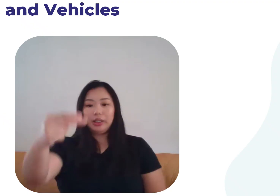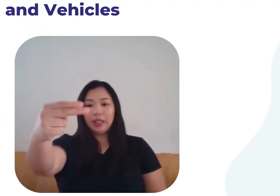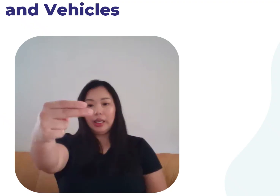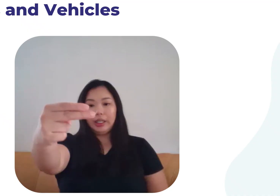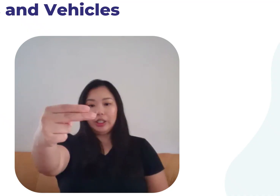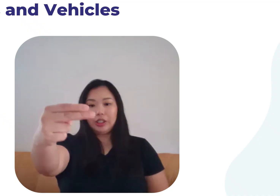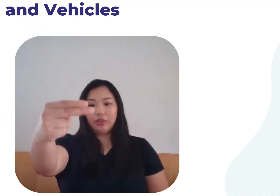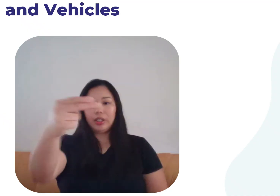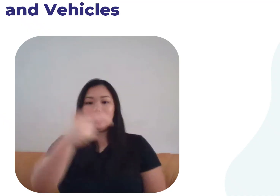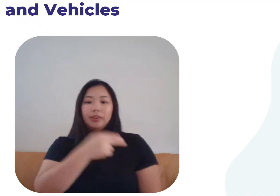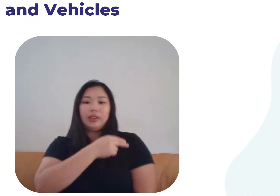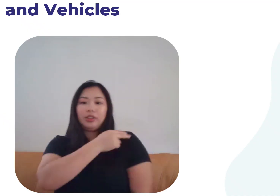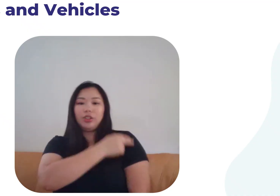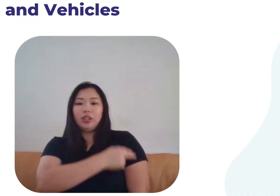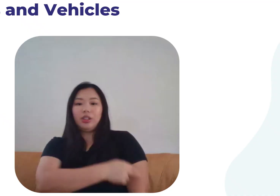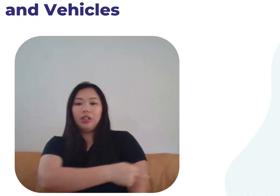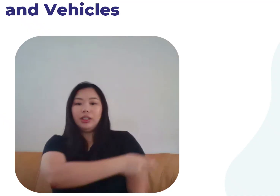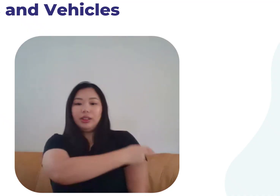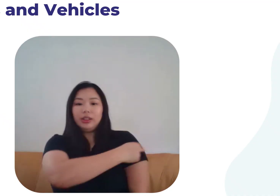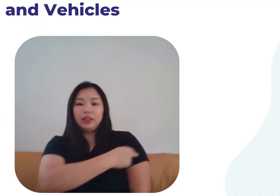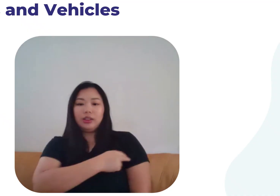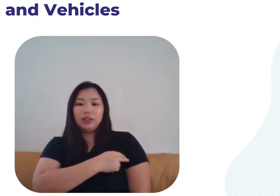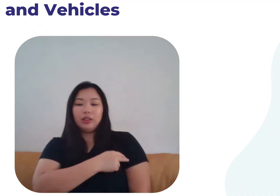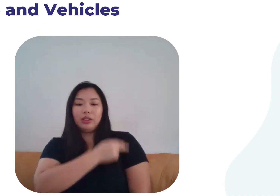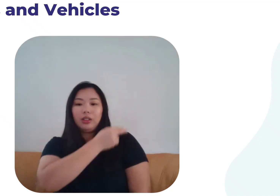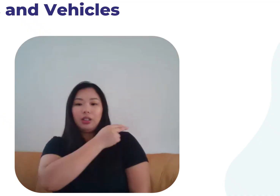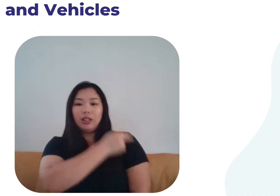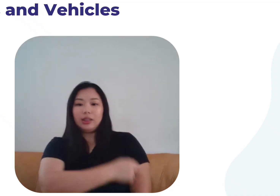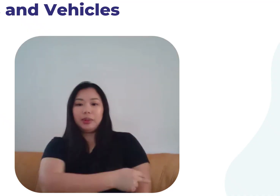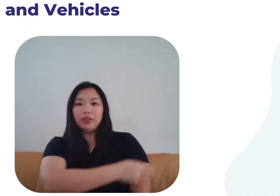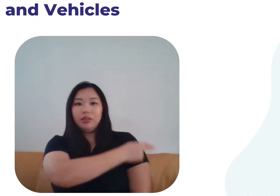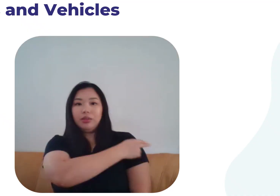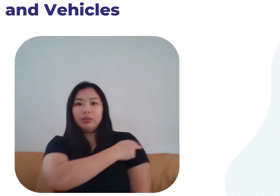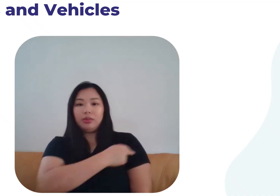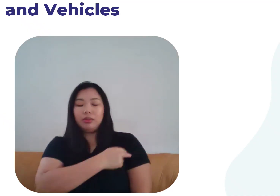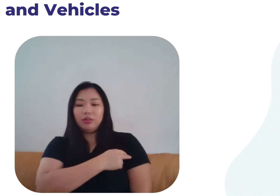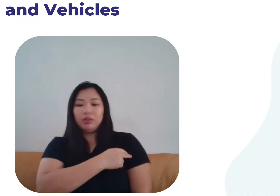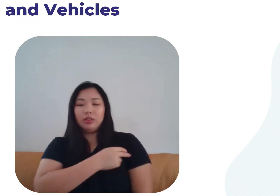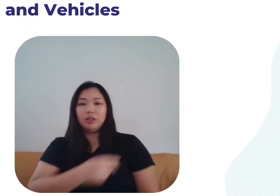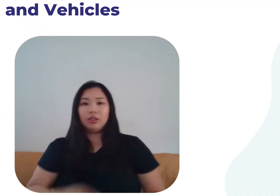Hospital, H for hospital and draw a cross. Hospital.